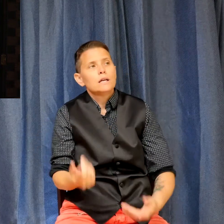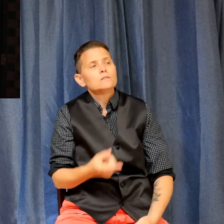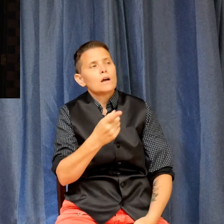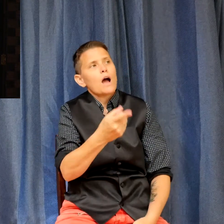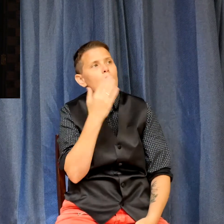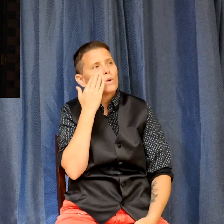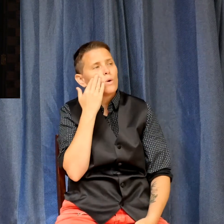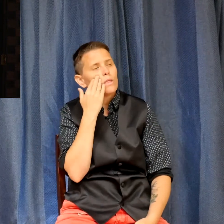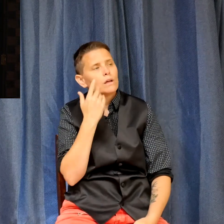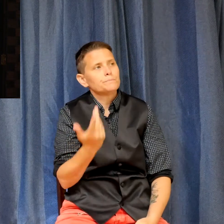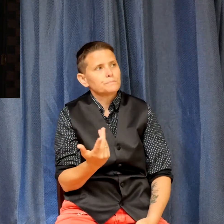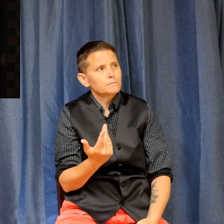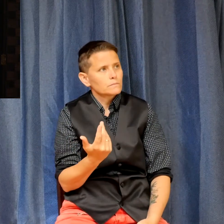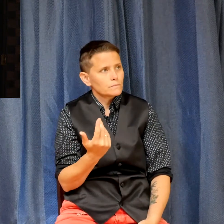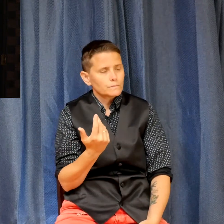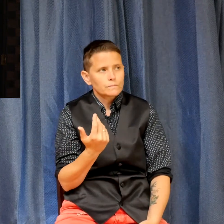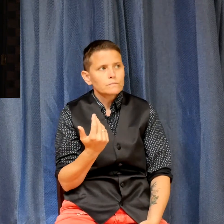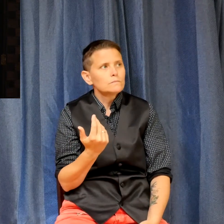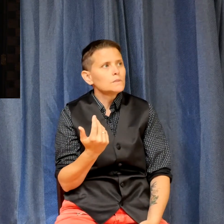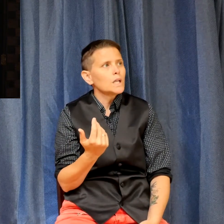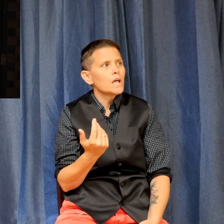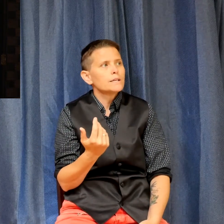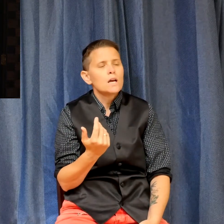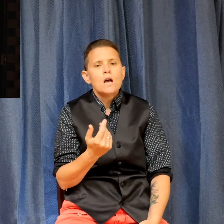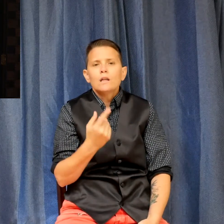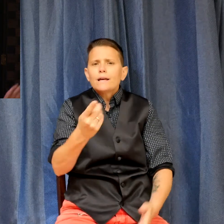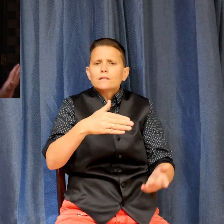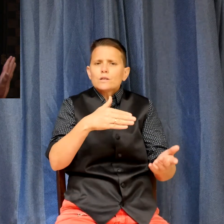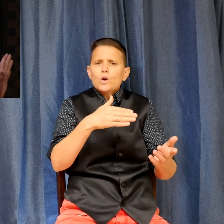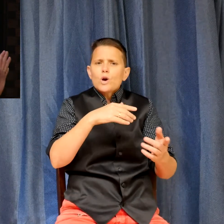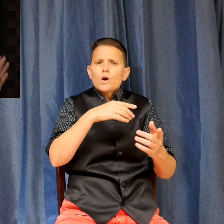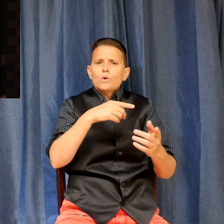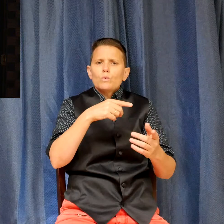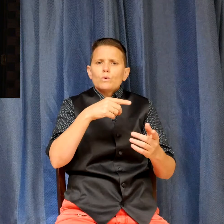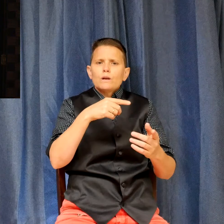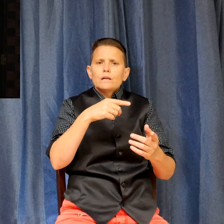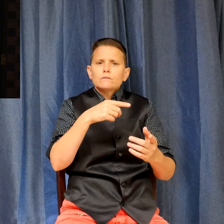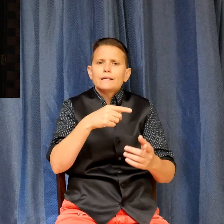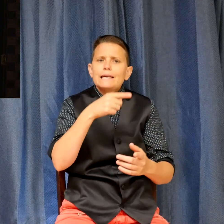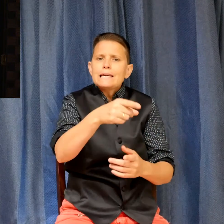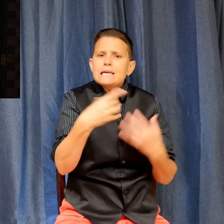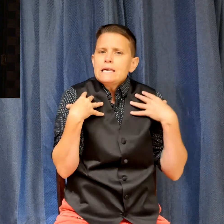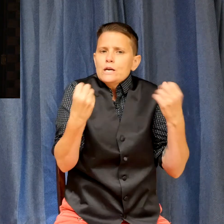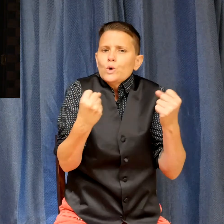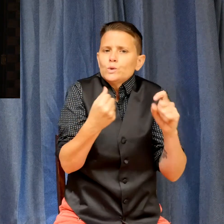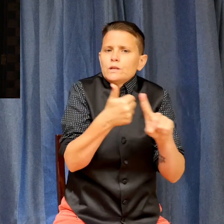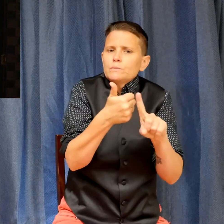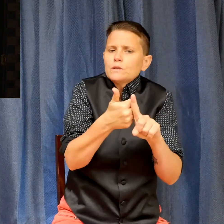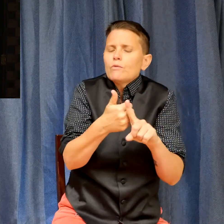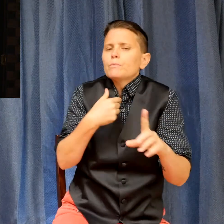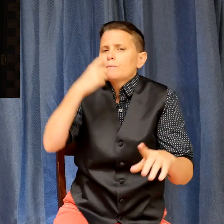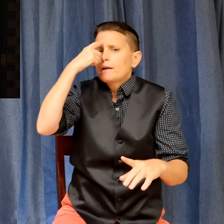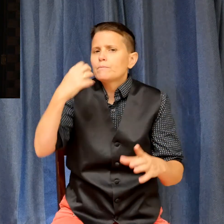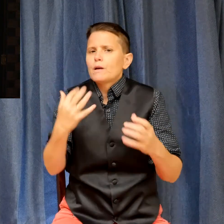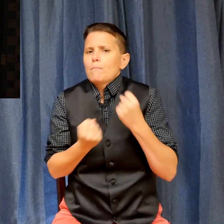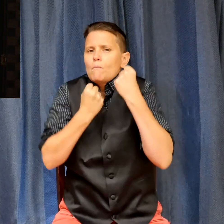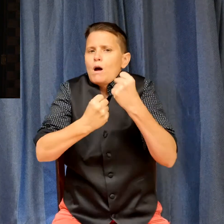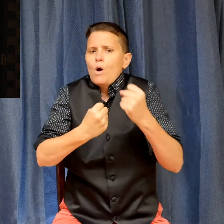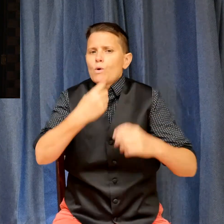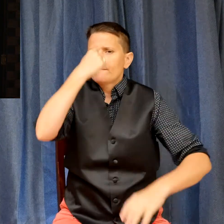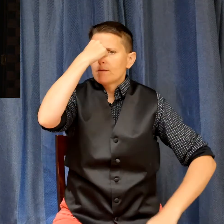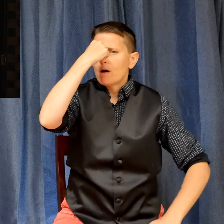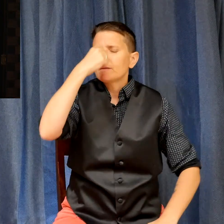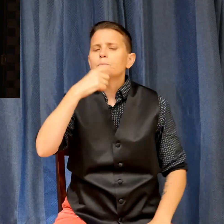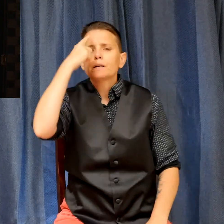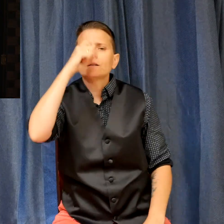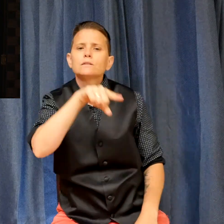Church, and trust me, he walks. Yes, he does. Yeah, I've been to walks, one of he his talks. week-longs. And So the amazing. power of the mind is amazing. Yes,